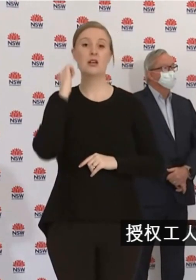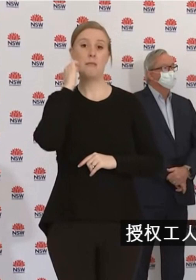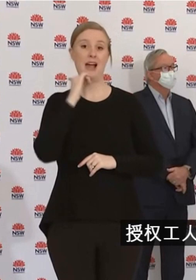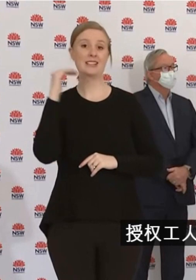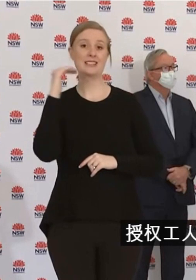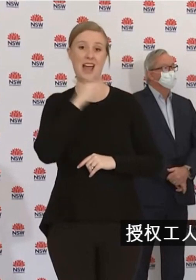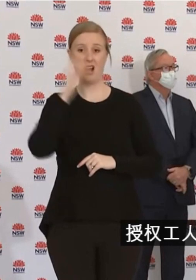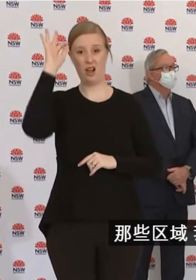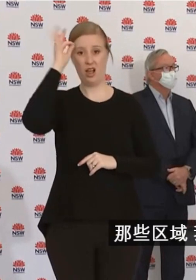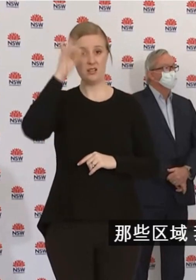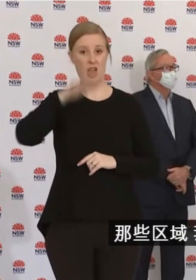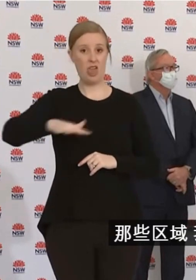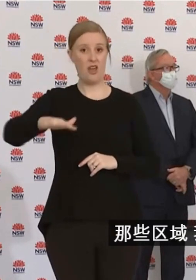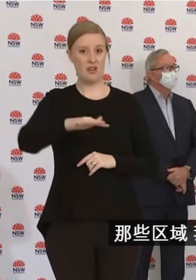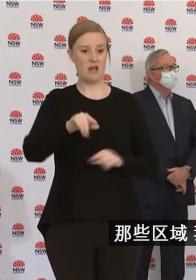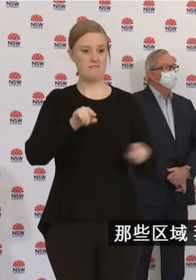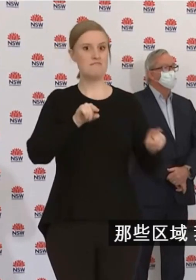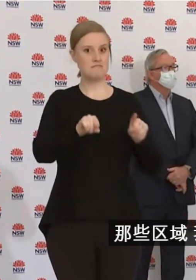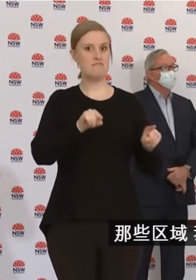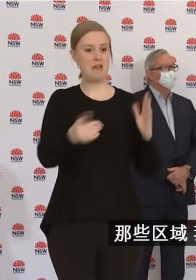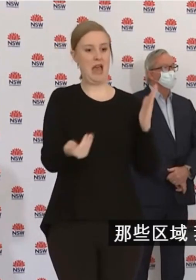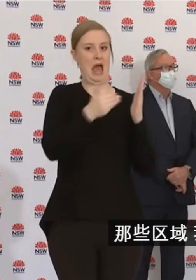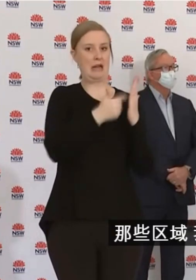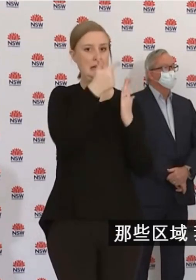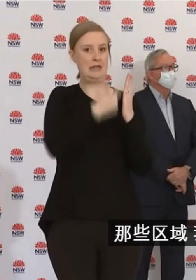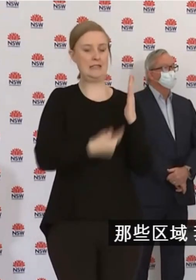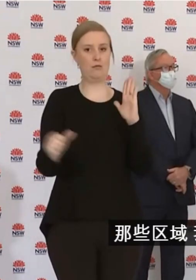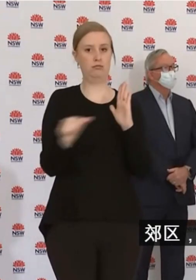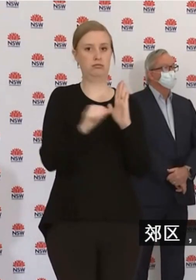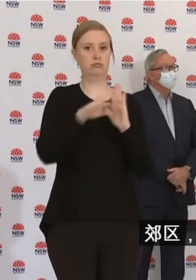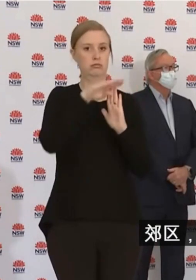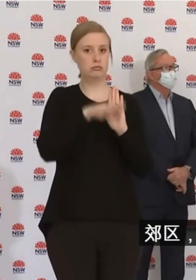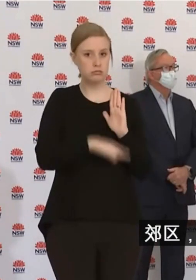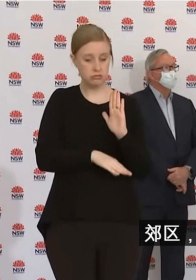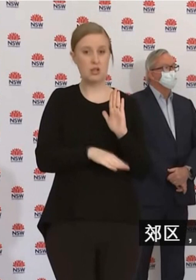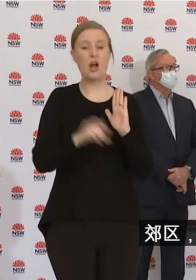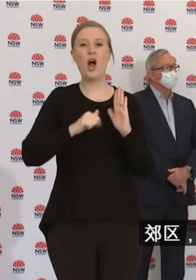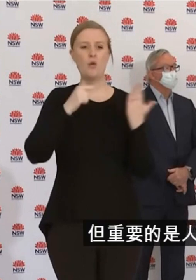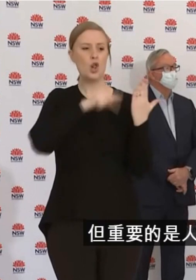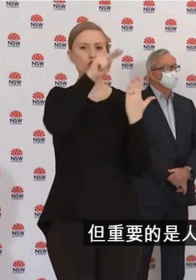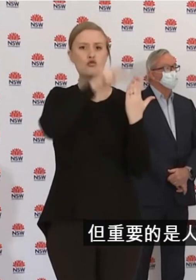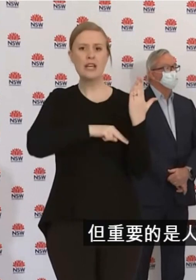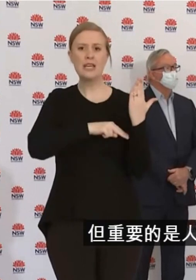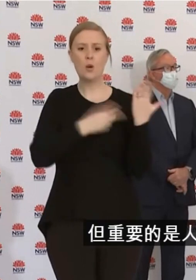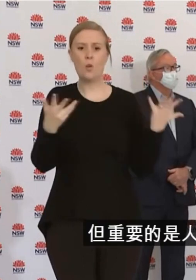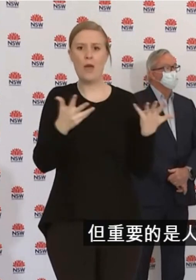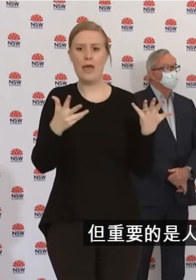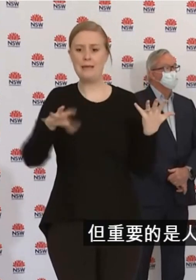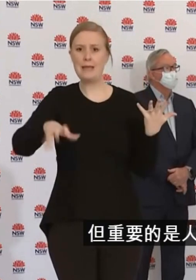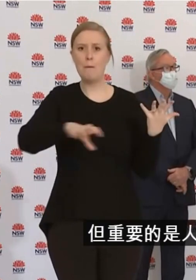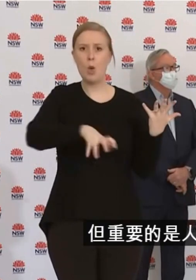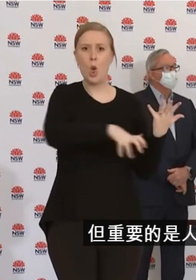workers to only leave those areas. I'm going to read the list of suburbs there because there's quite a lot, but it's important people